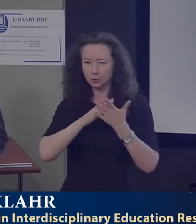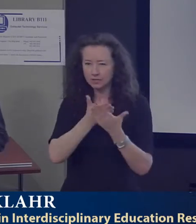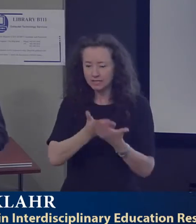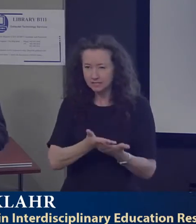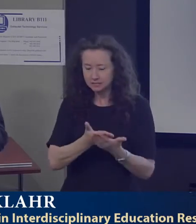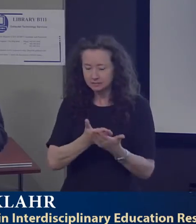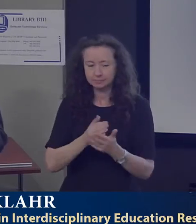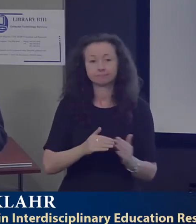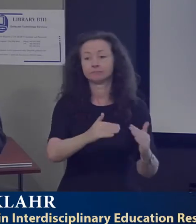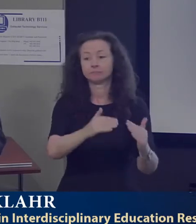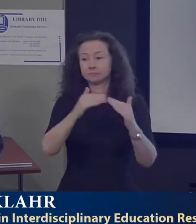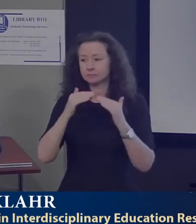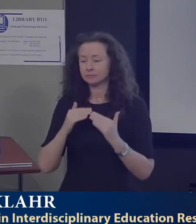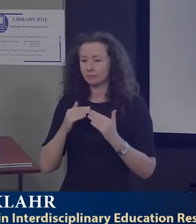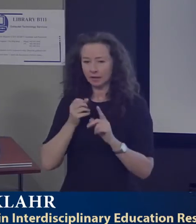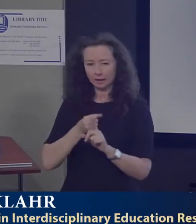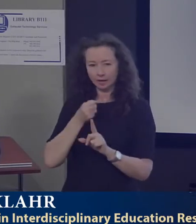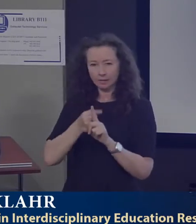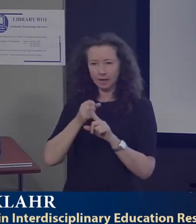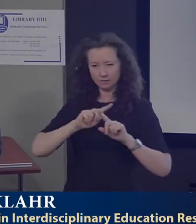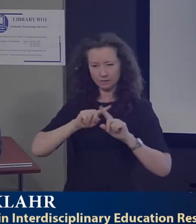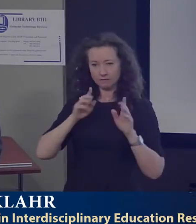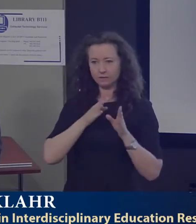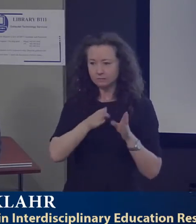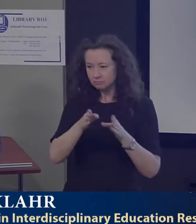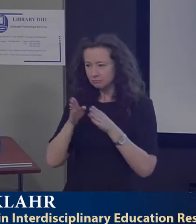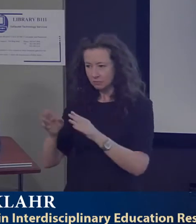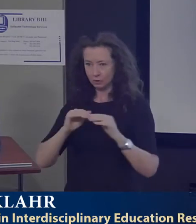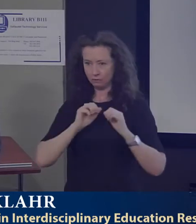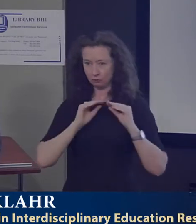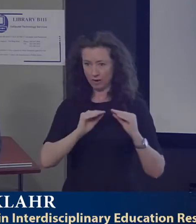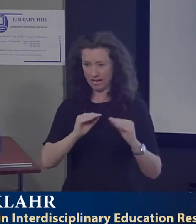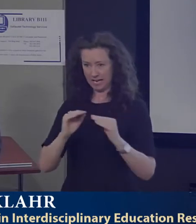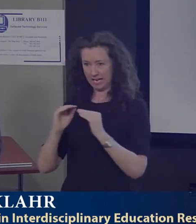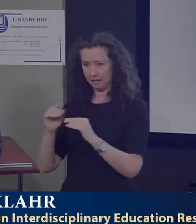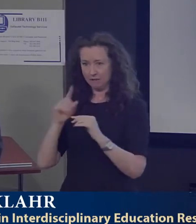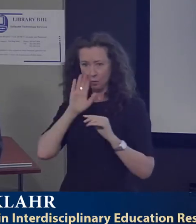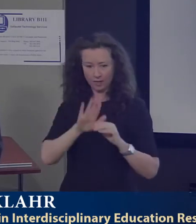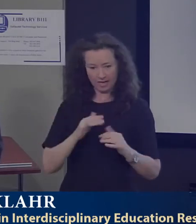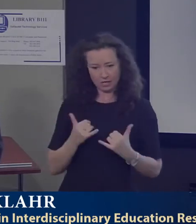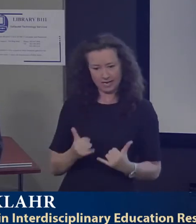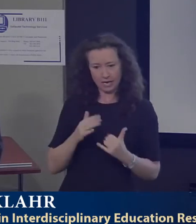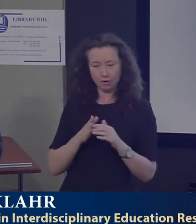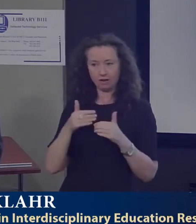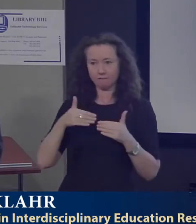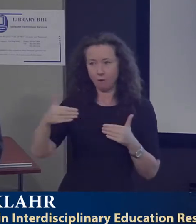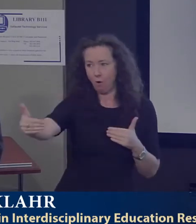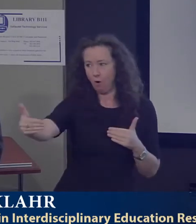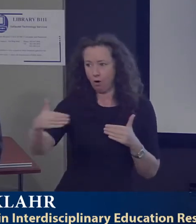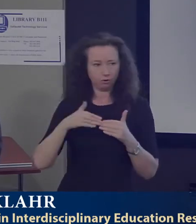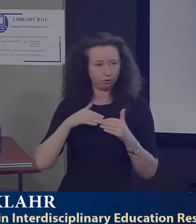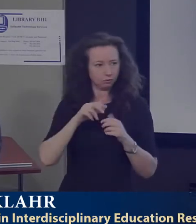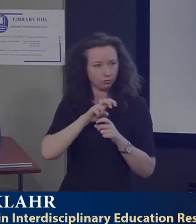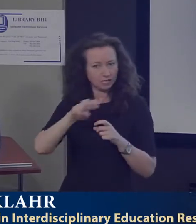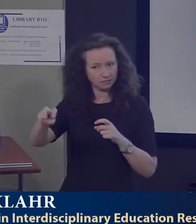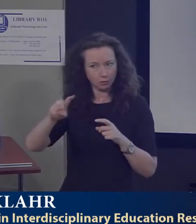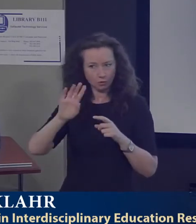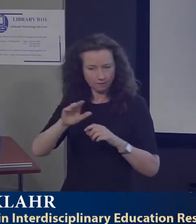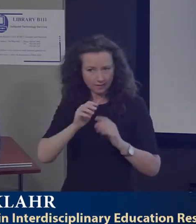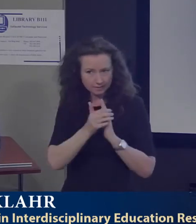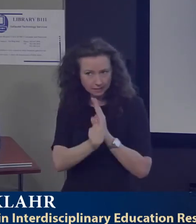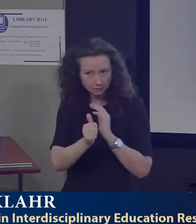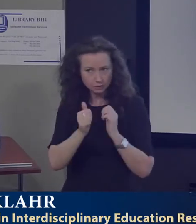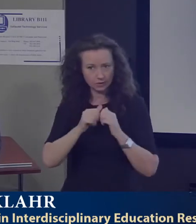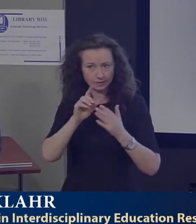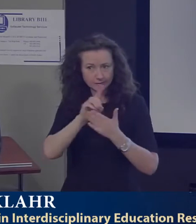about the effects of different kinds of training, near and far transfer of experimental design skills. Then I'll talk